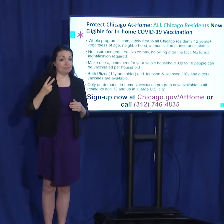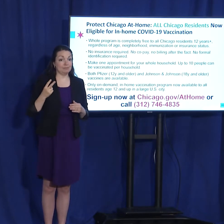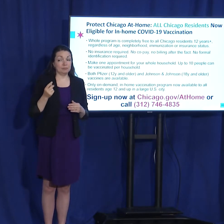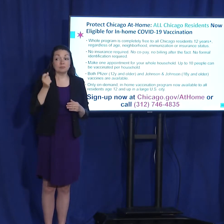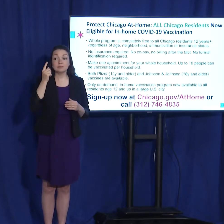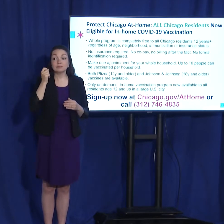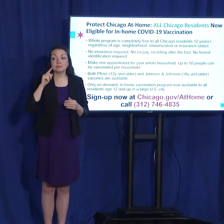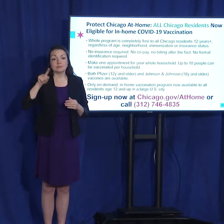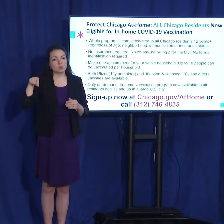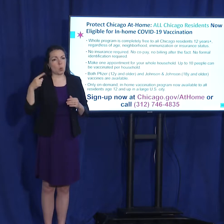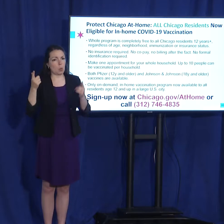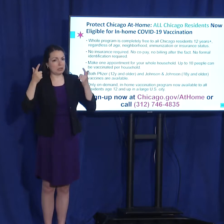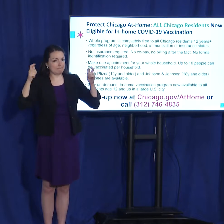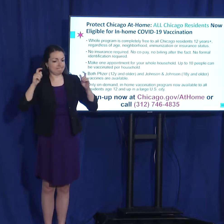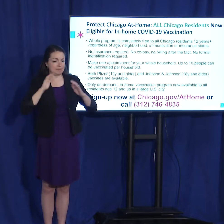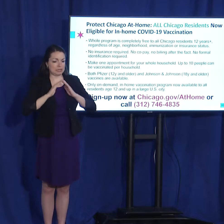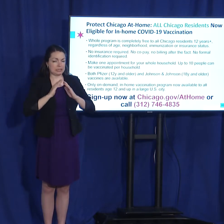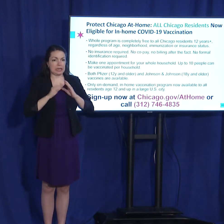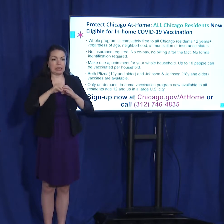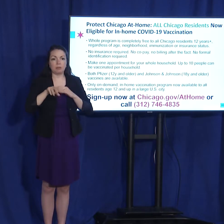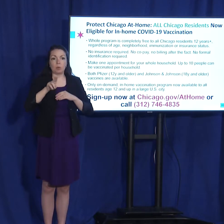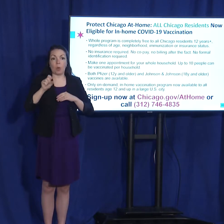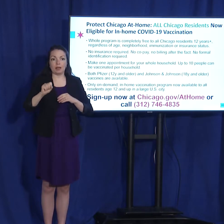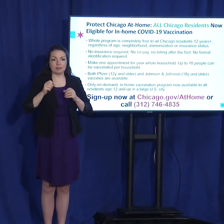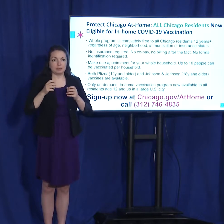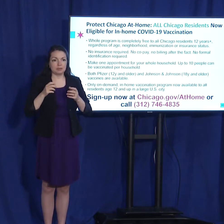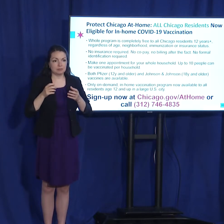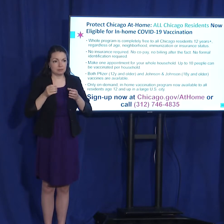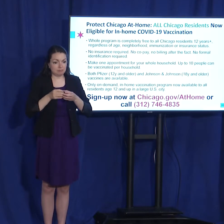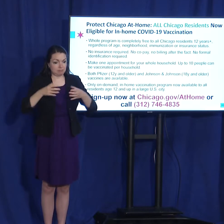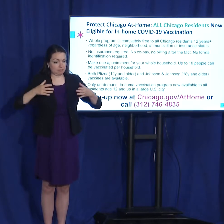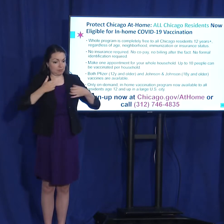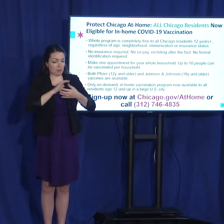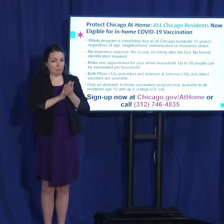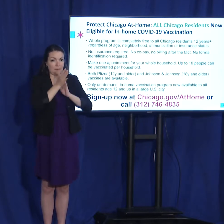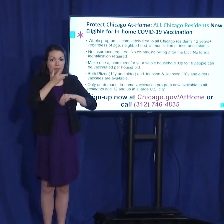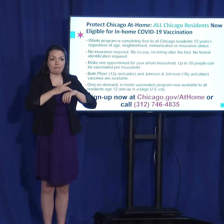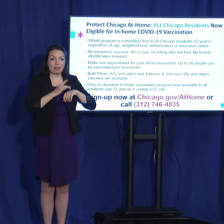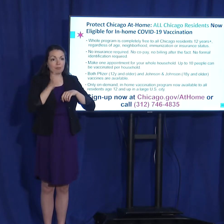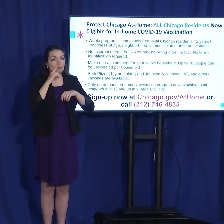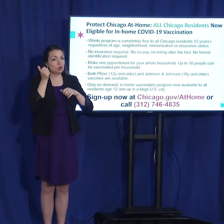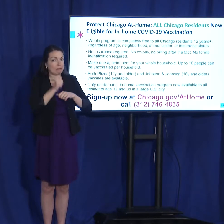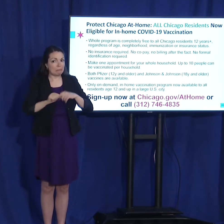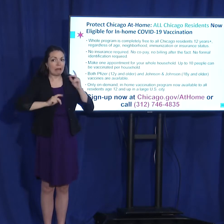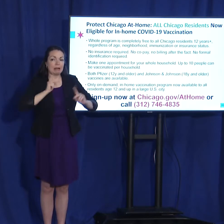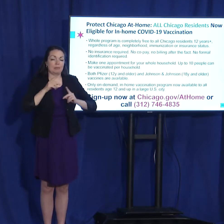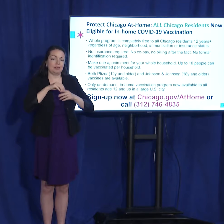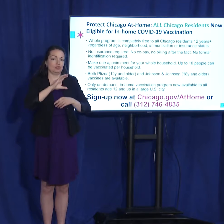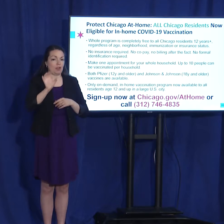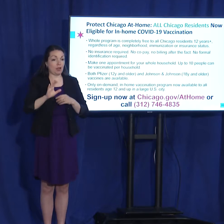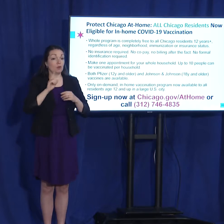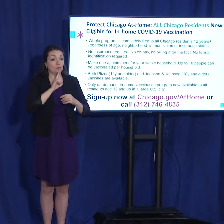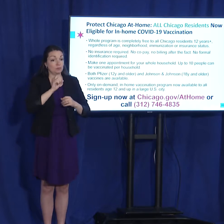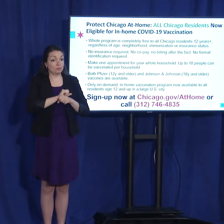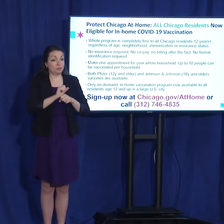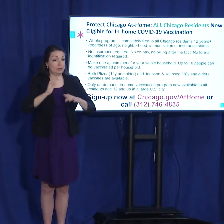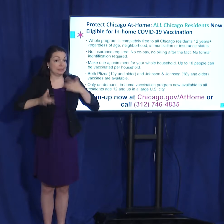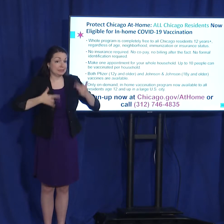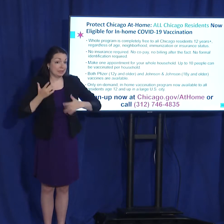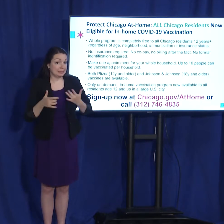has expanded this kind of eligibility to anybody in Chicago. So we're excited about that. You can sign up at